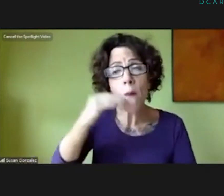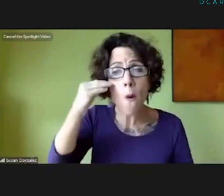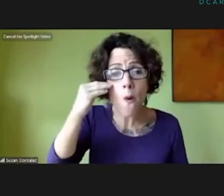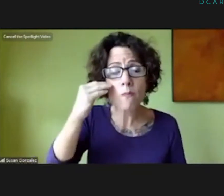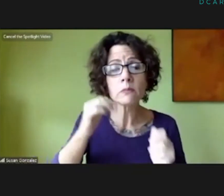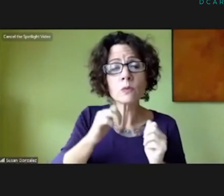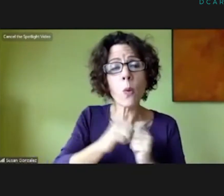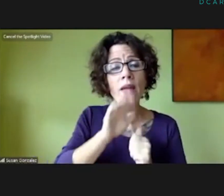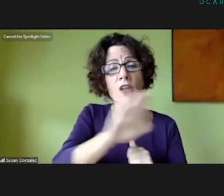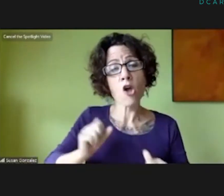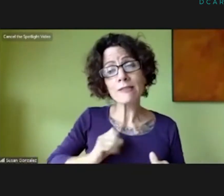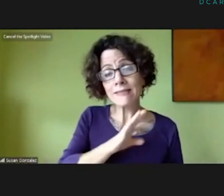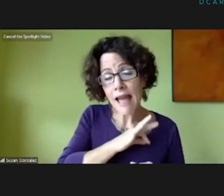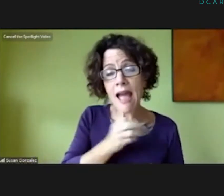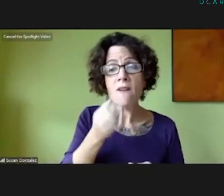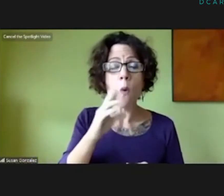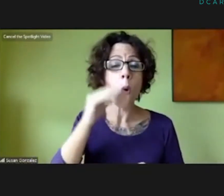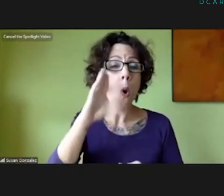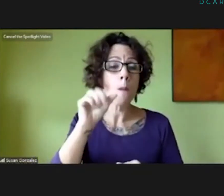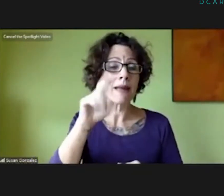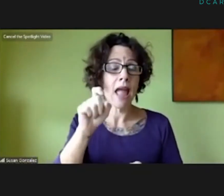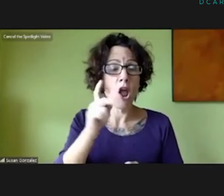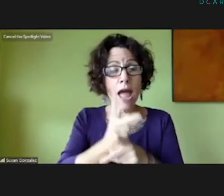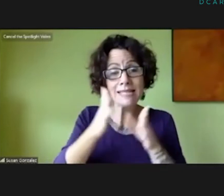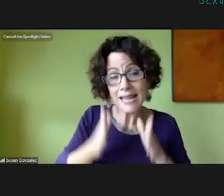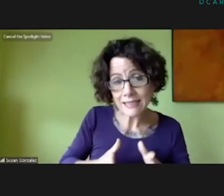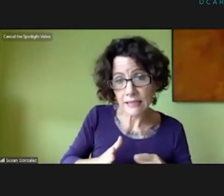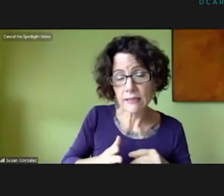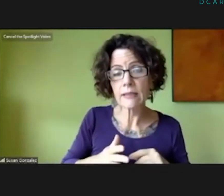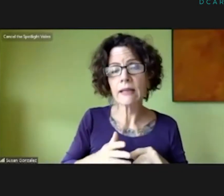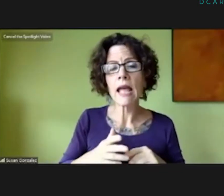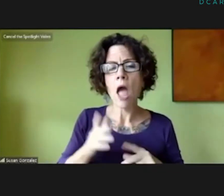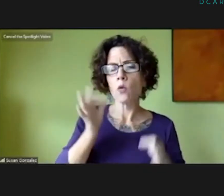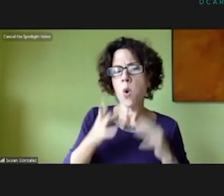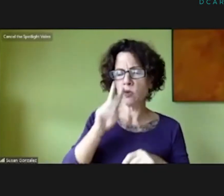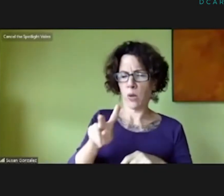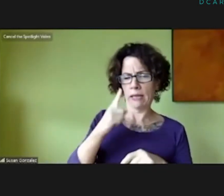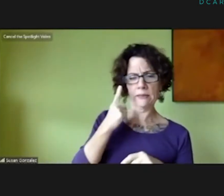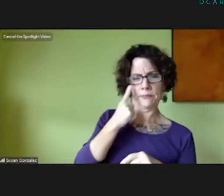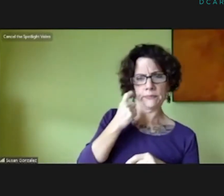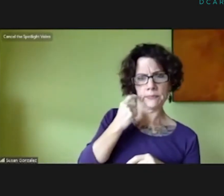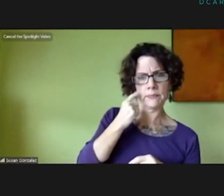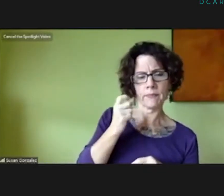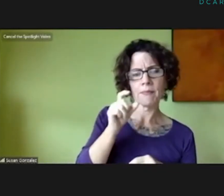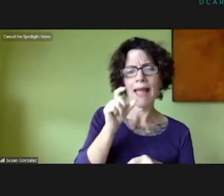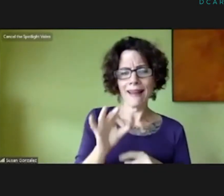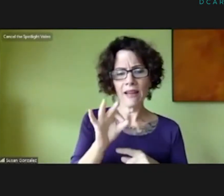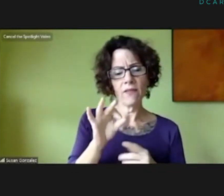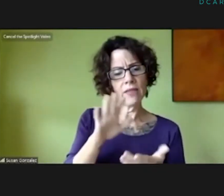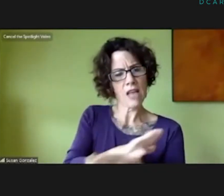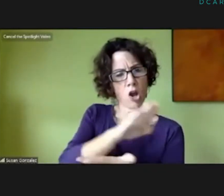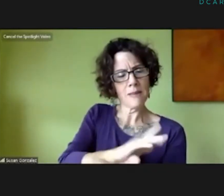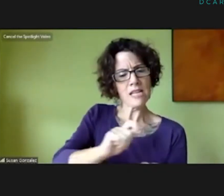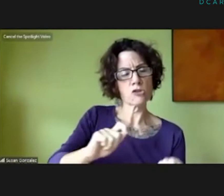that. There's nursing homes with staffing or caregivers, caretakers. A court will look at